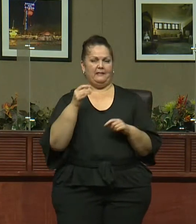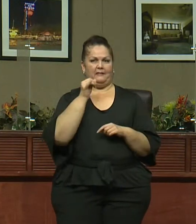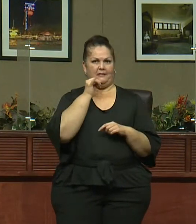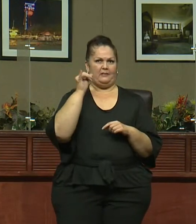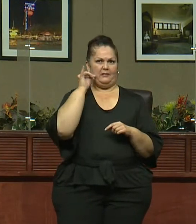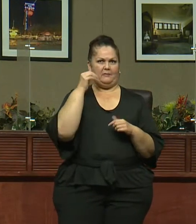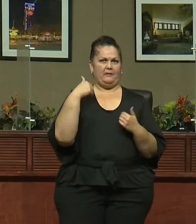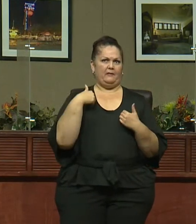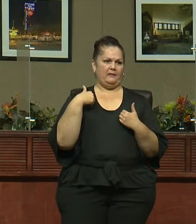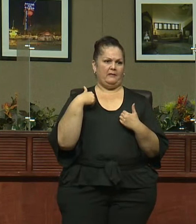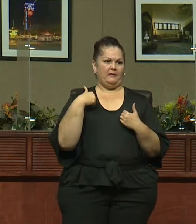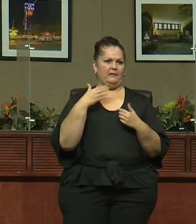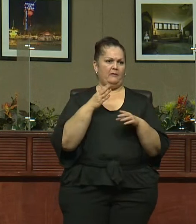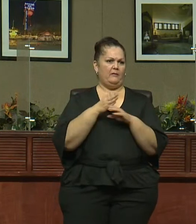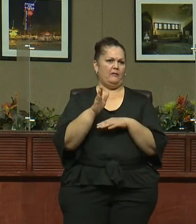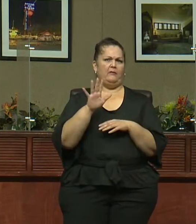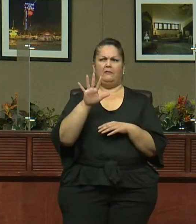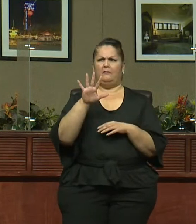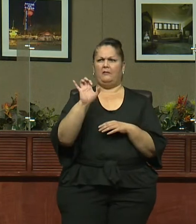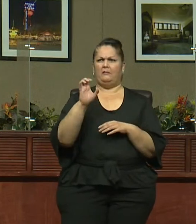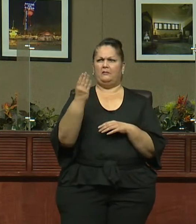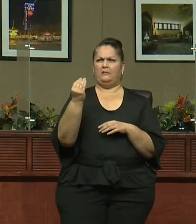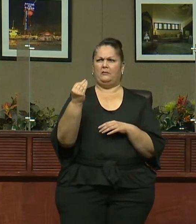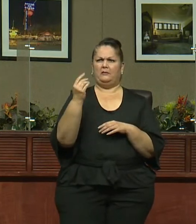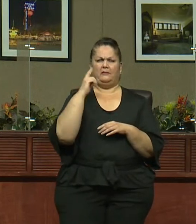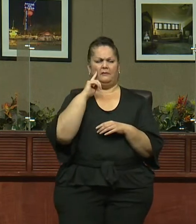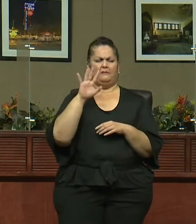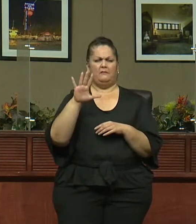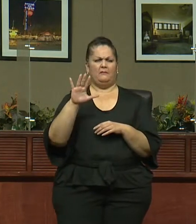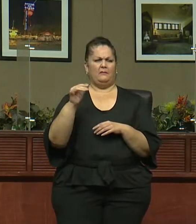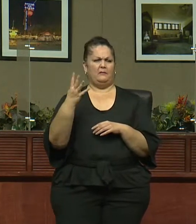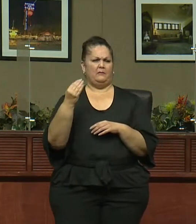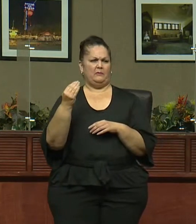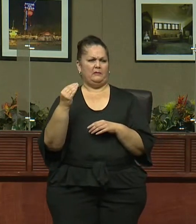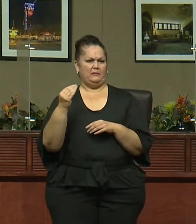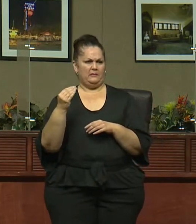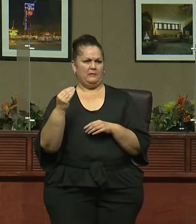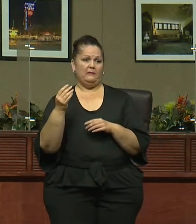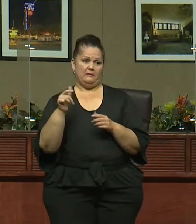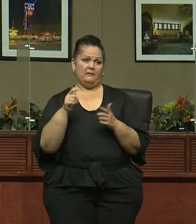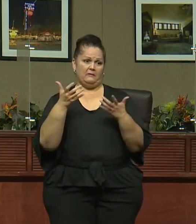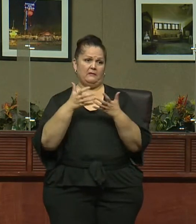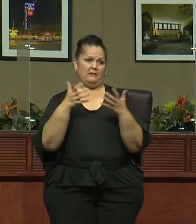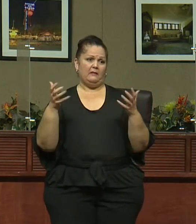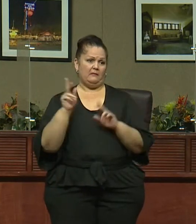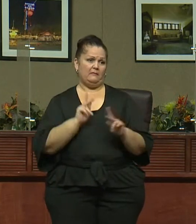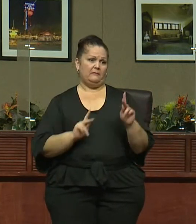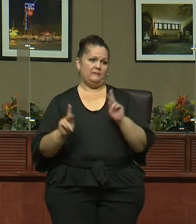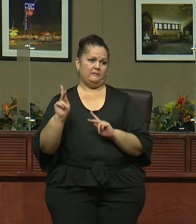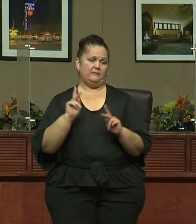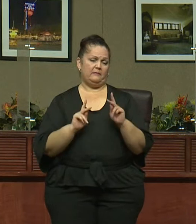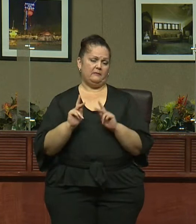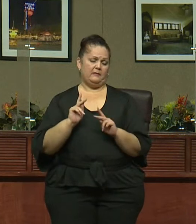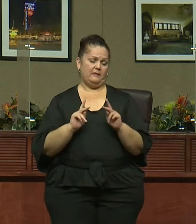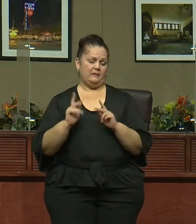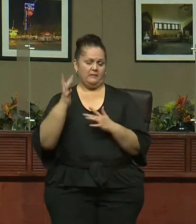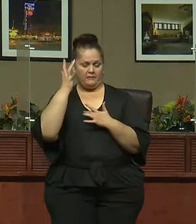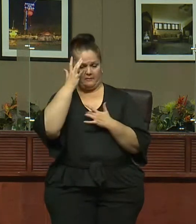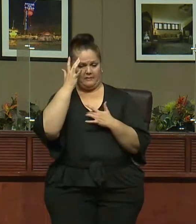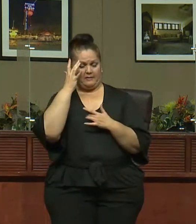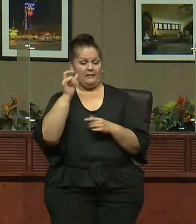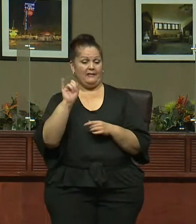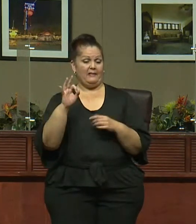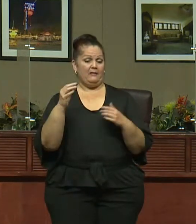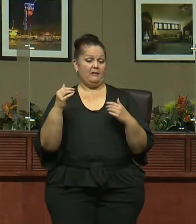positive cases, more than 500, 514, I believe. So that's a big number. If we continue to